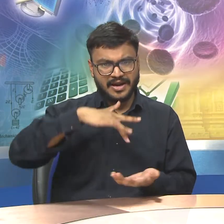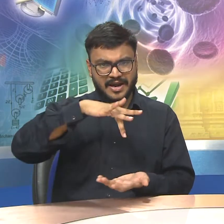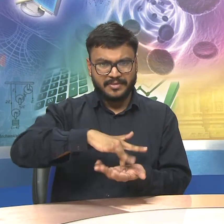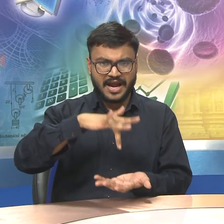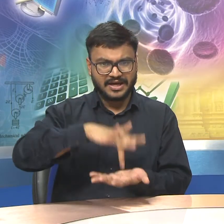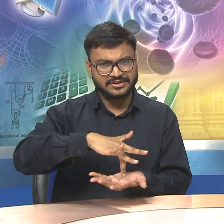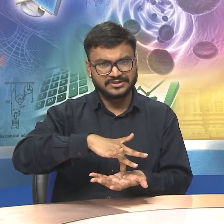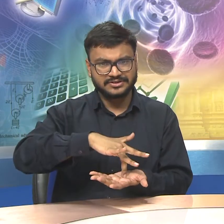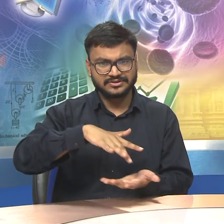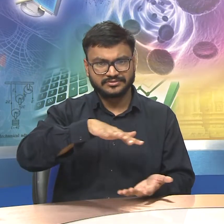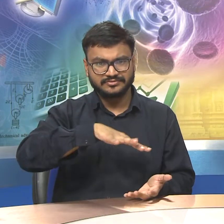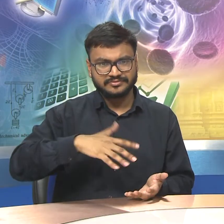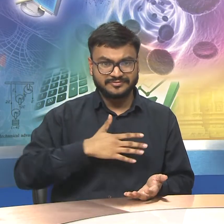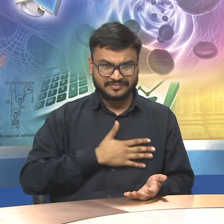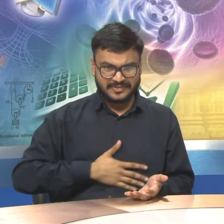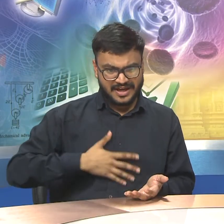In sign happy